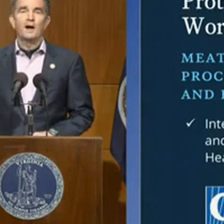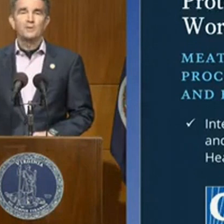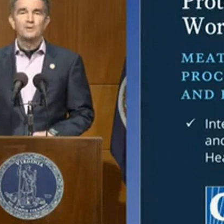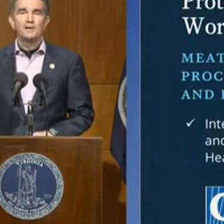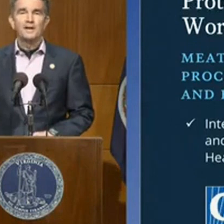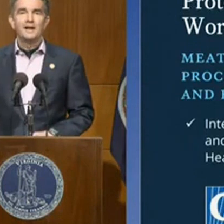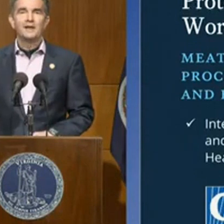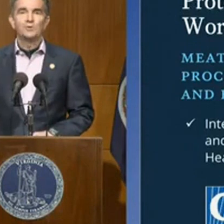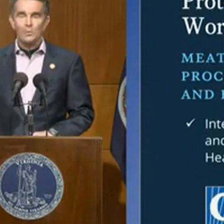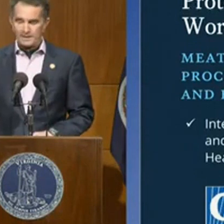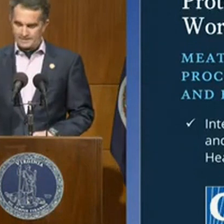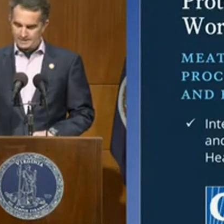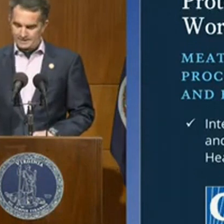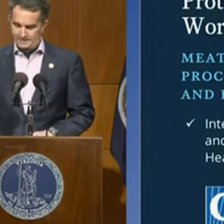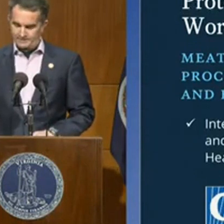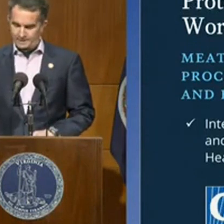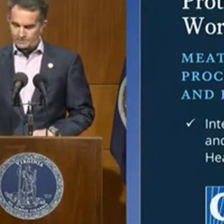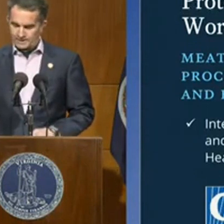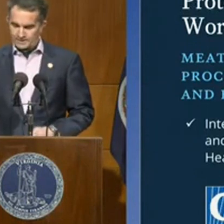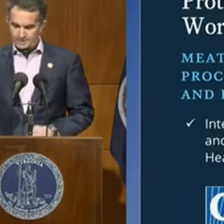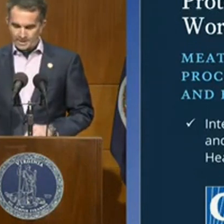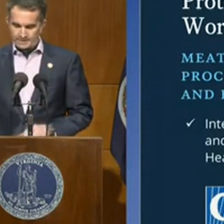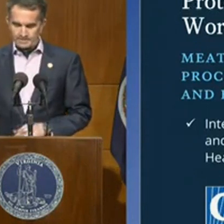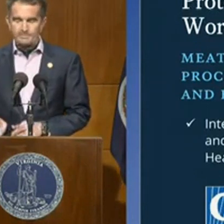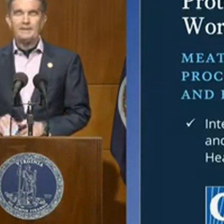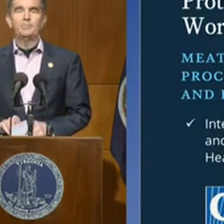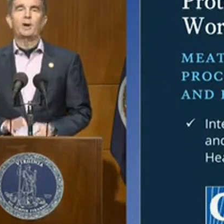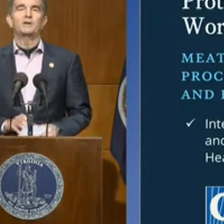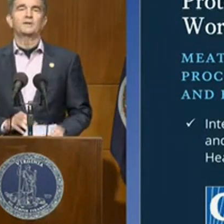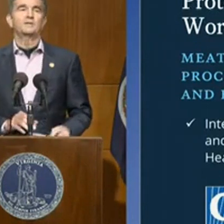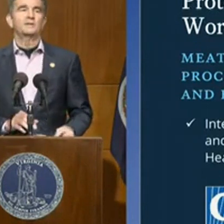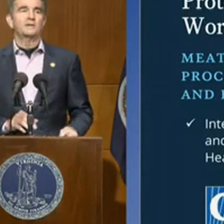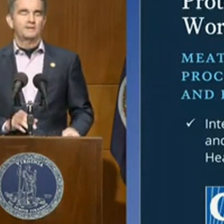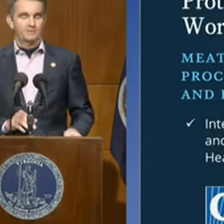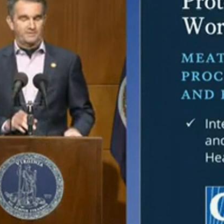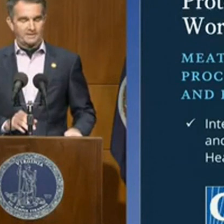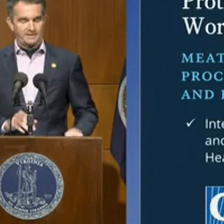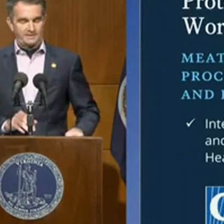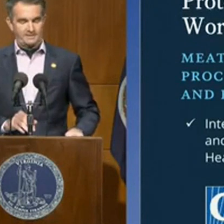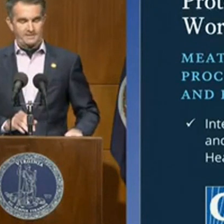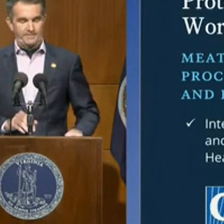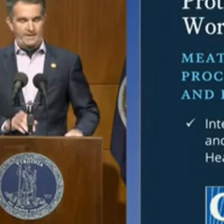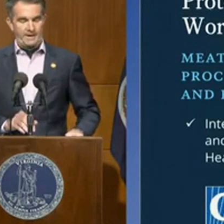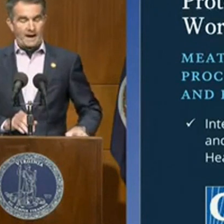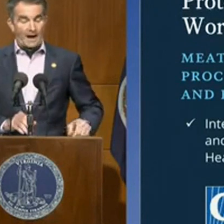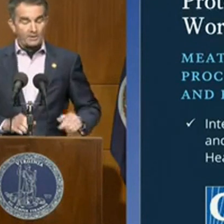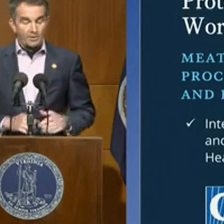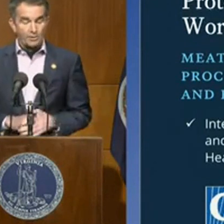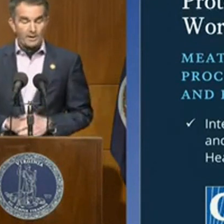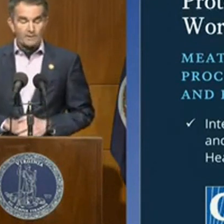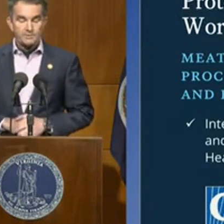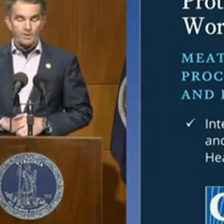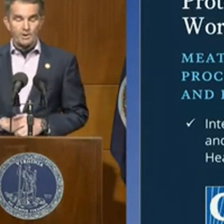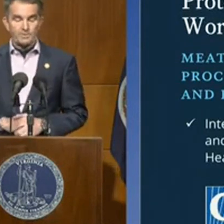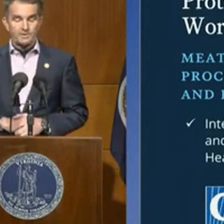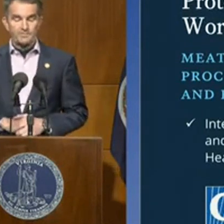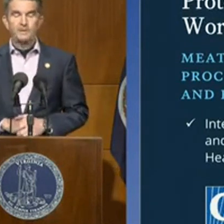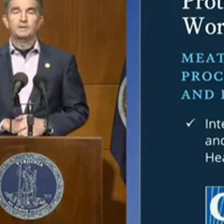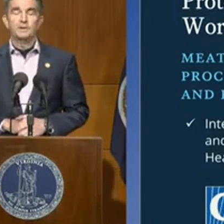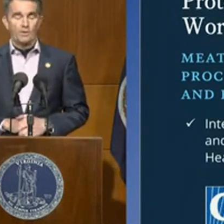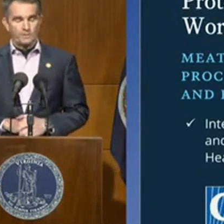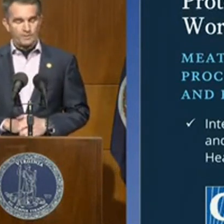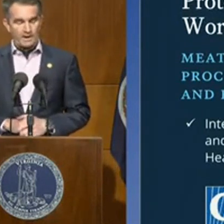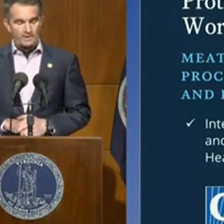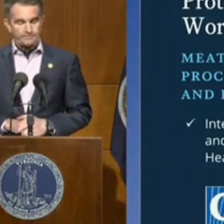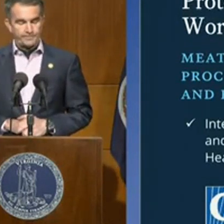than 120 federally inspected meat processing facilities. Our local health departments have